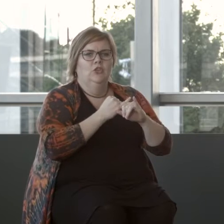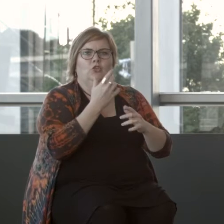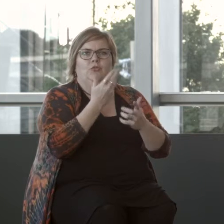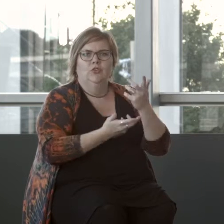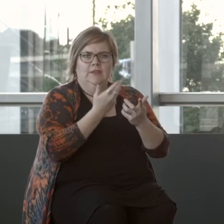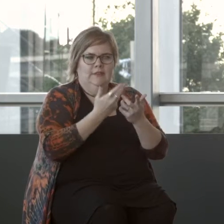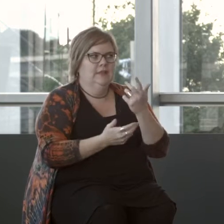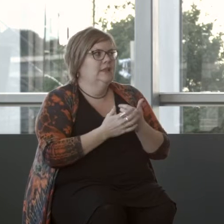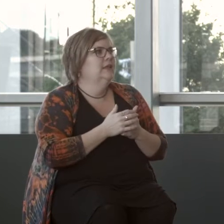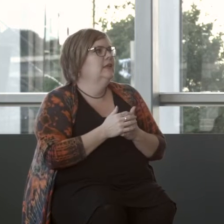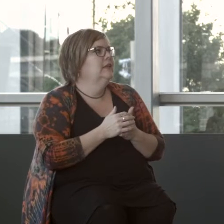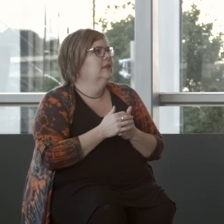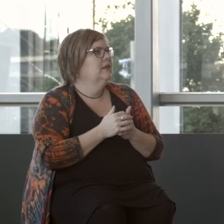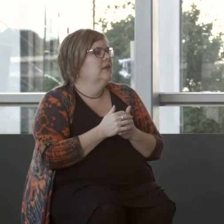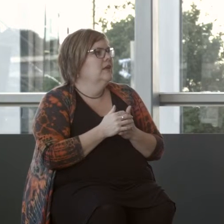she